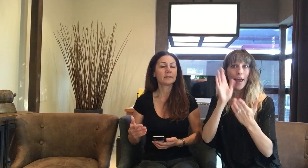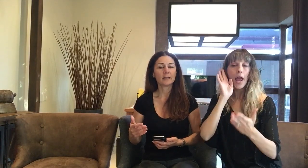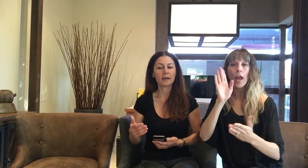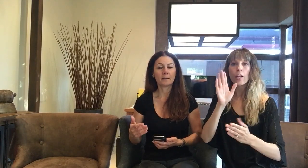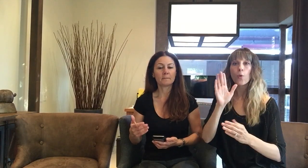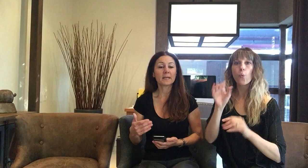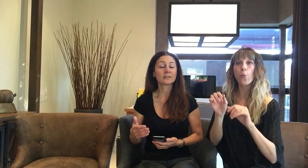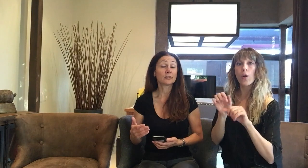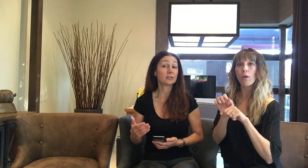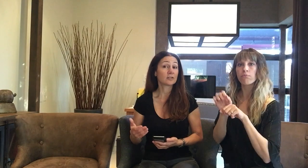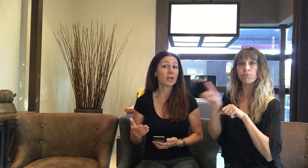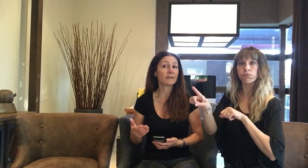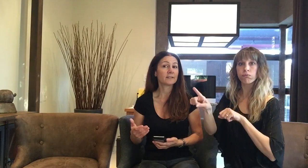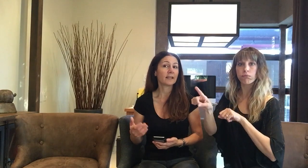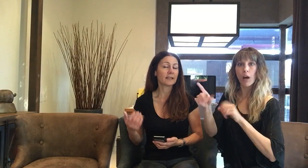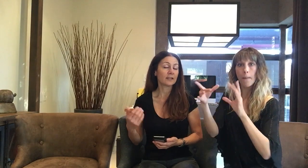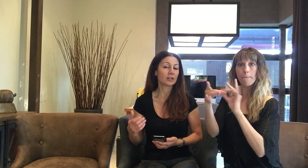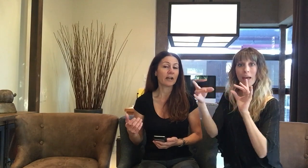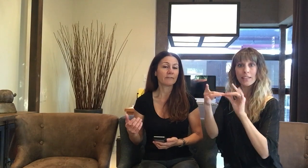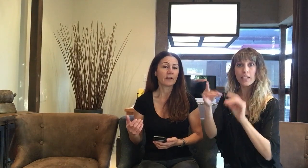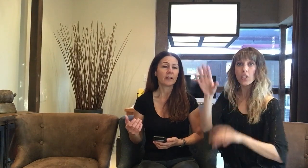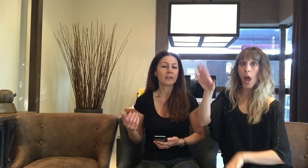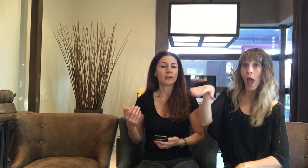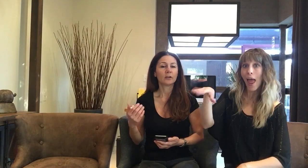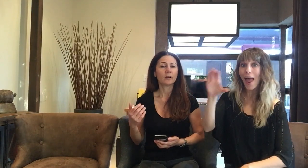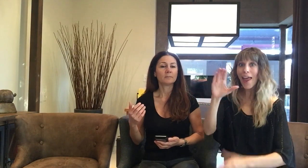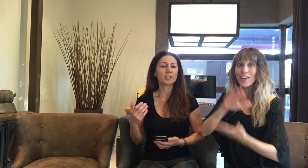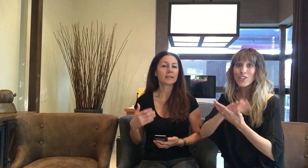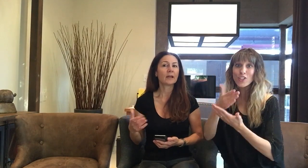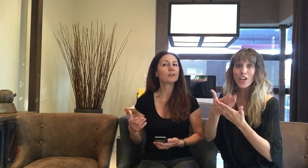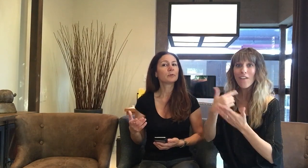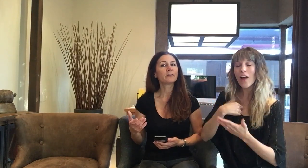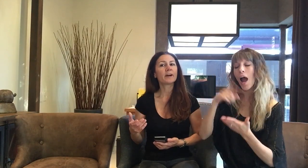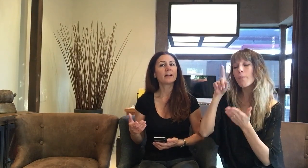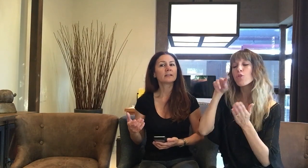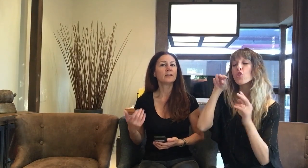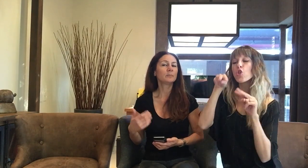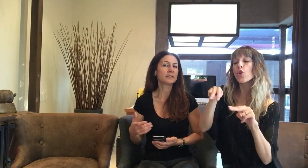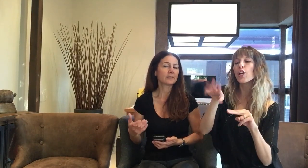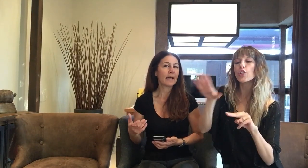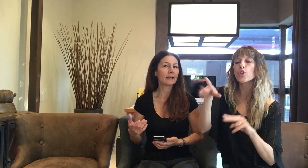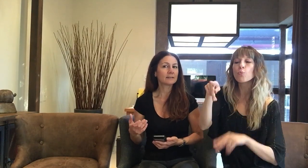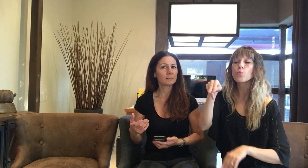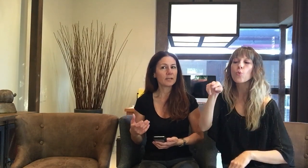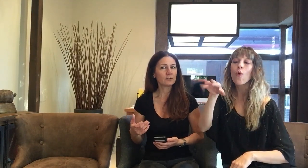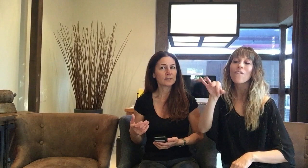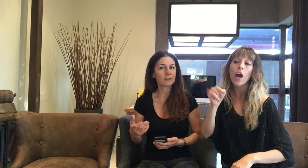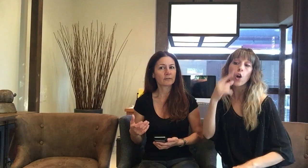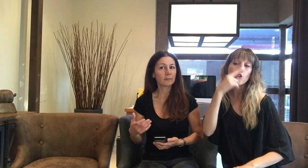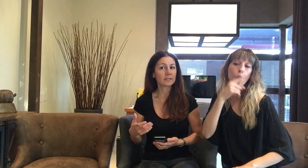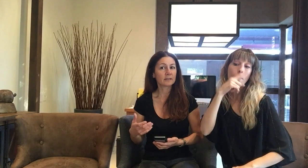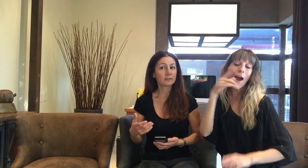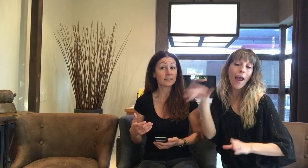automated message to the chef saying, "Hey, chef, you know, I'm checking out your profile. Can you please add some menus here for me to